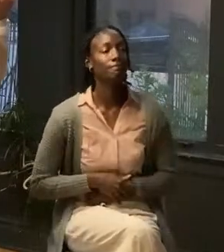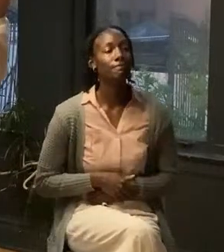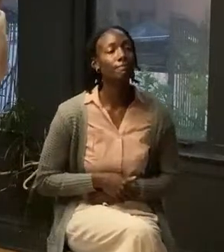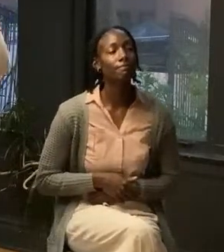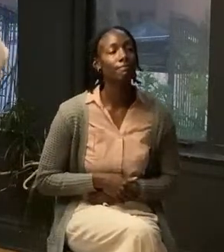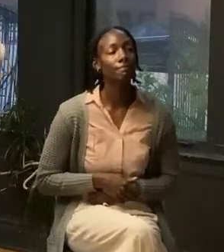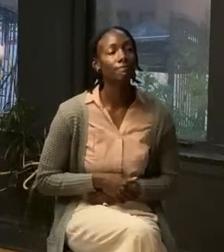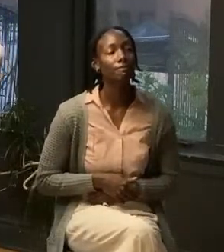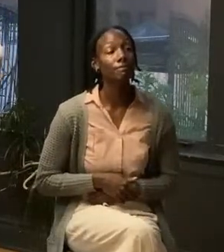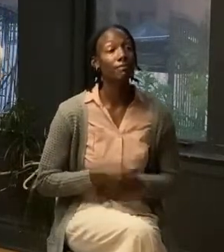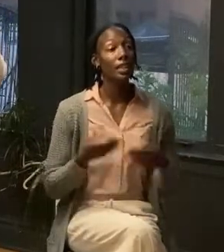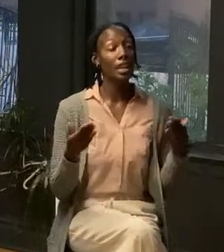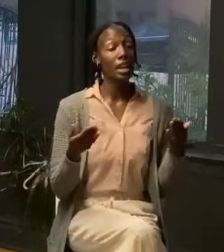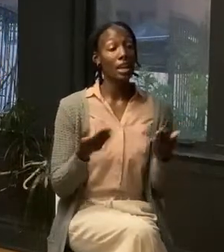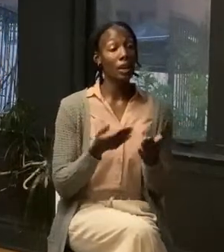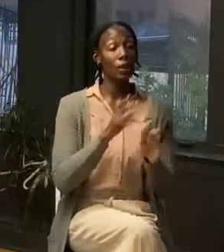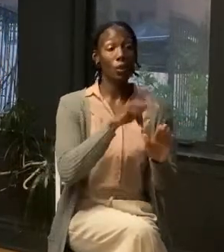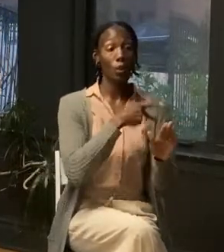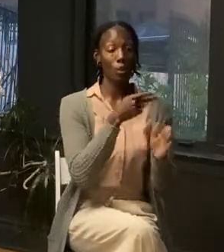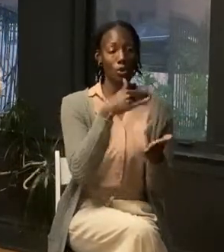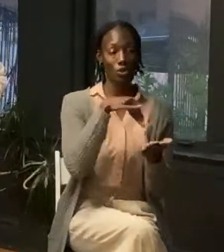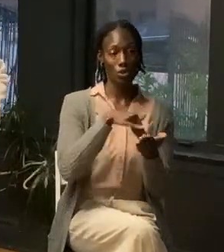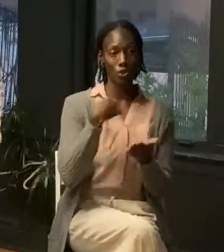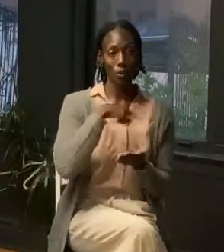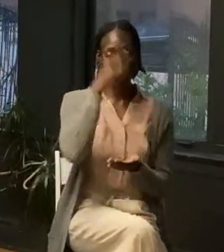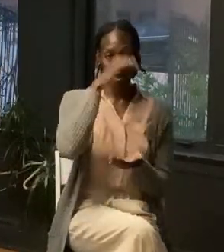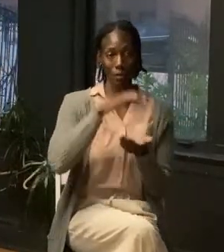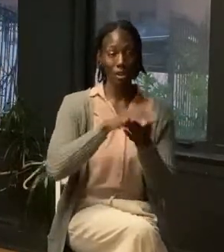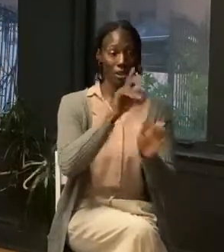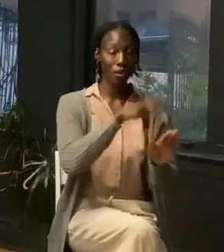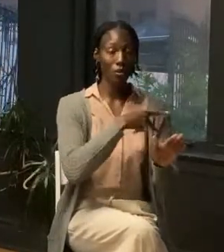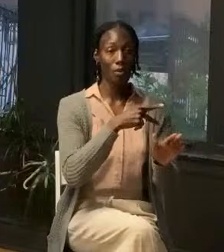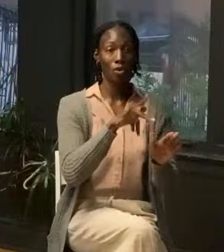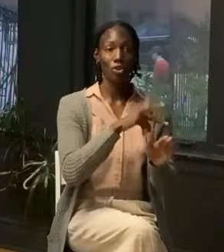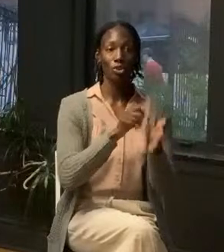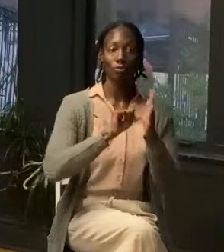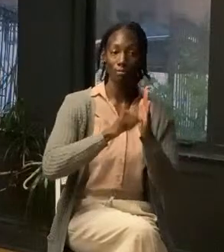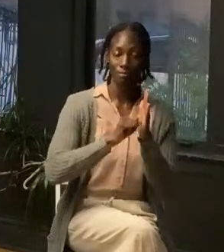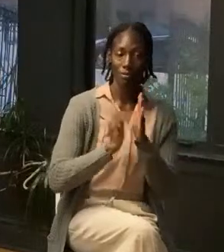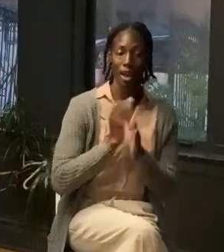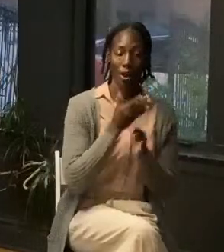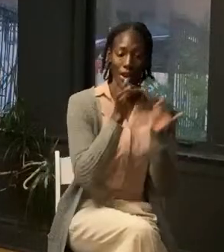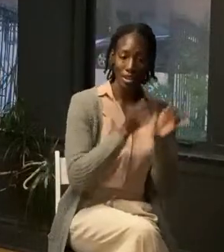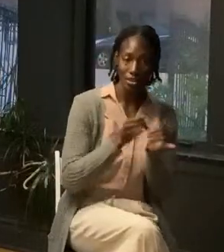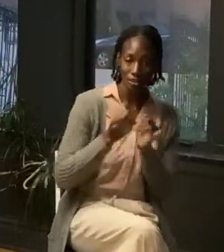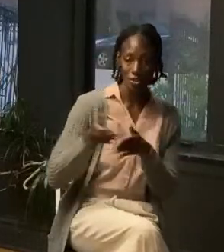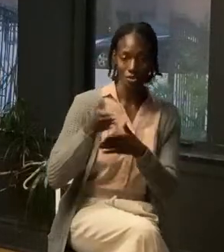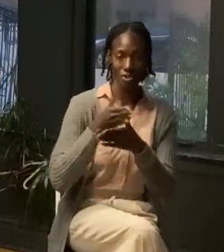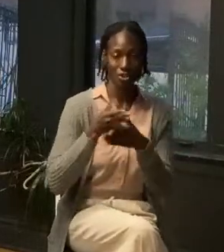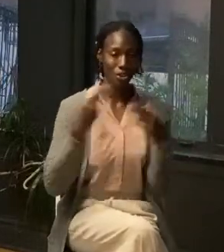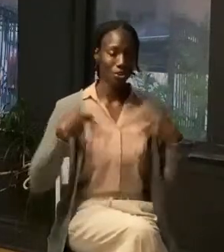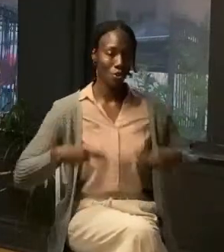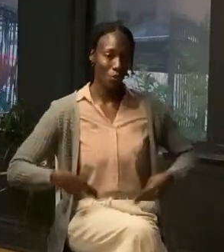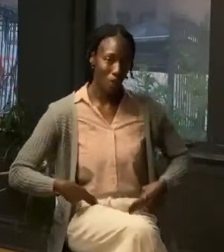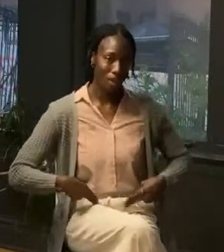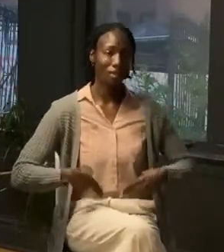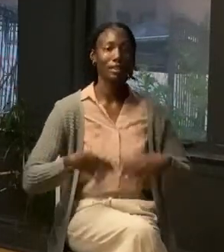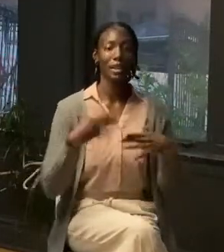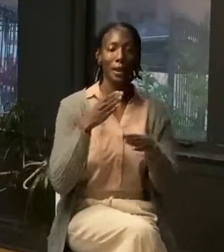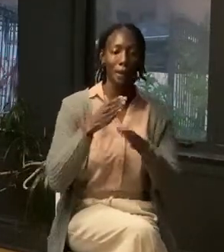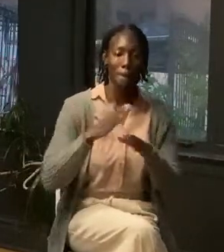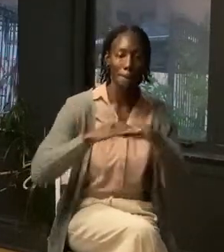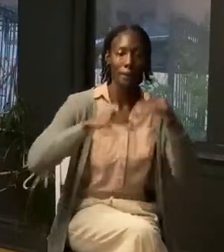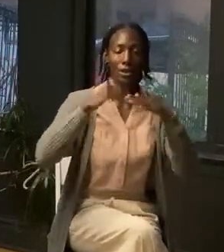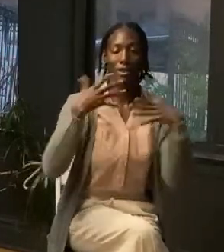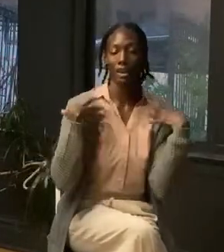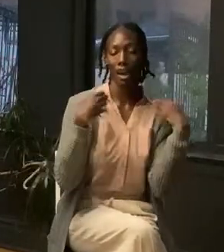At the Poetry Center, we believe that poetry illuminates our individual and shared humanity, fueling thriving lives and healthy communities. Our mission is to